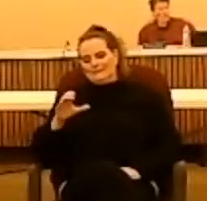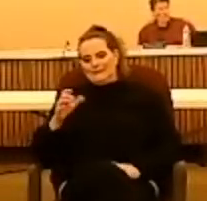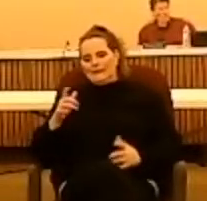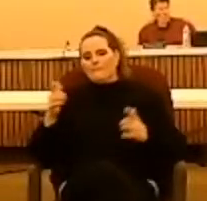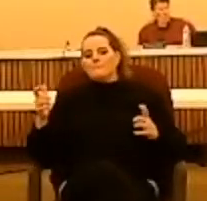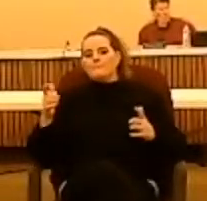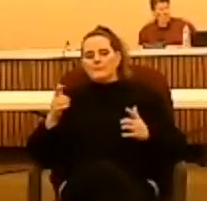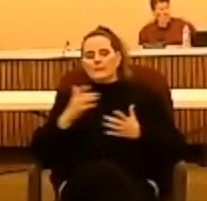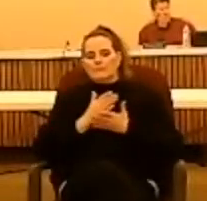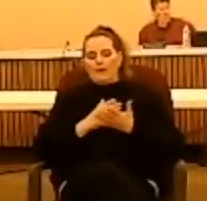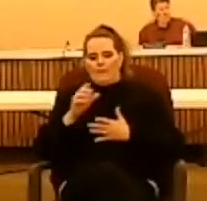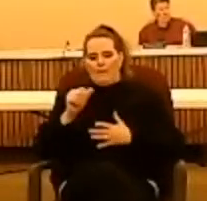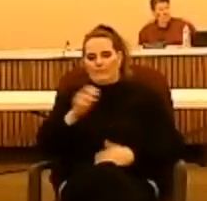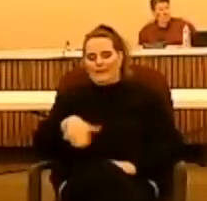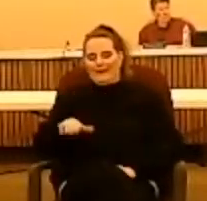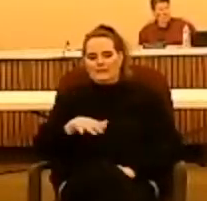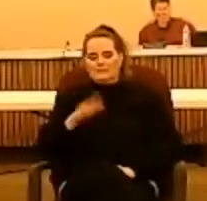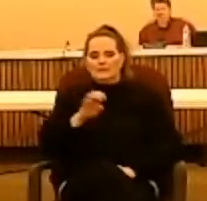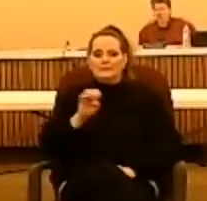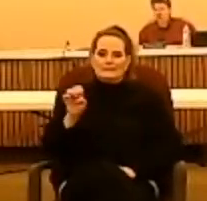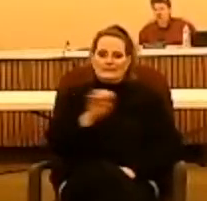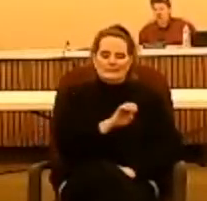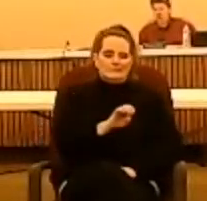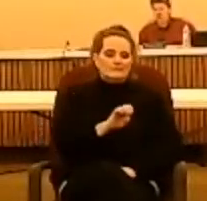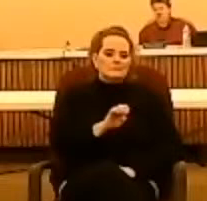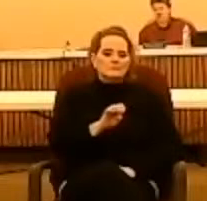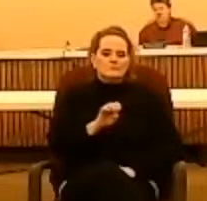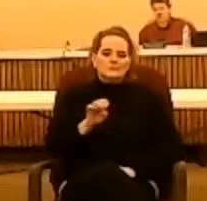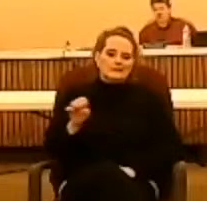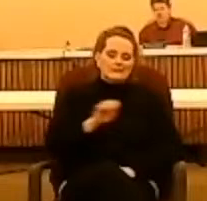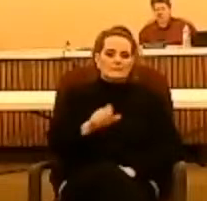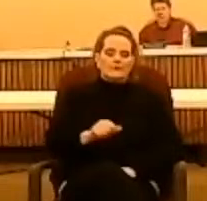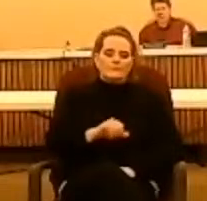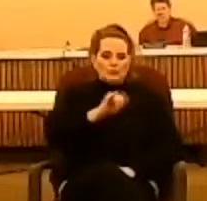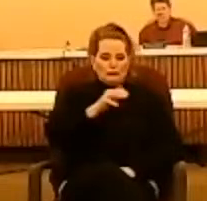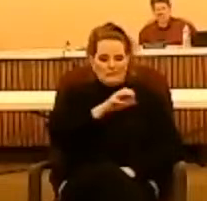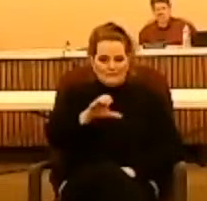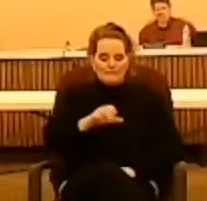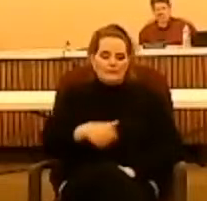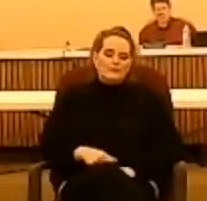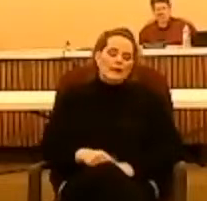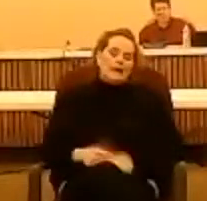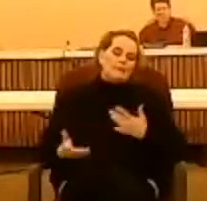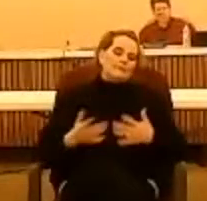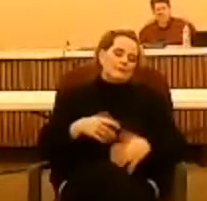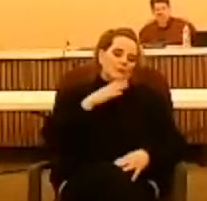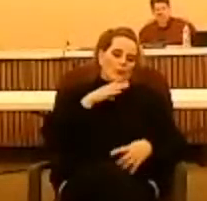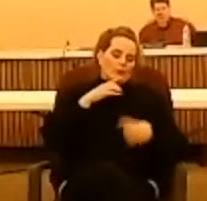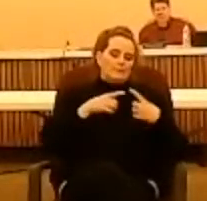the east of the current JCC, and amongst other things, they were talking about putting in a little